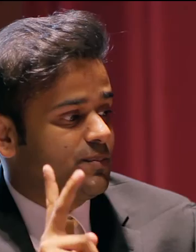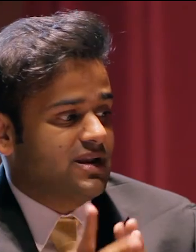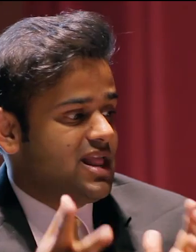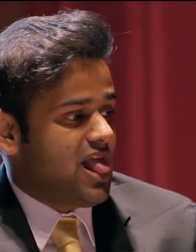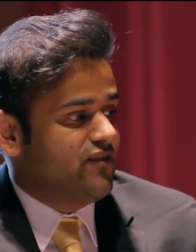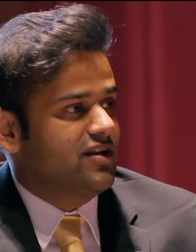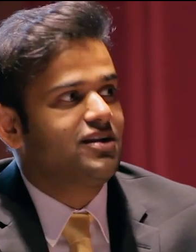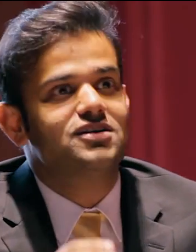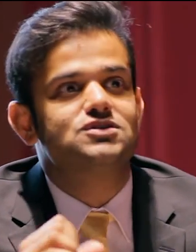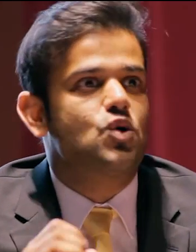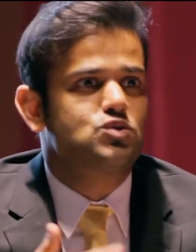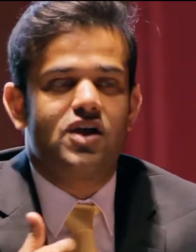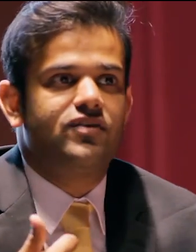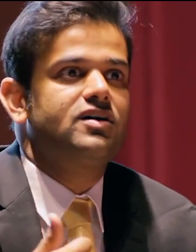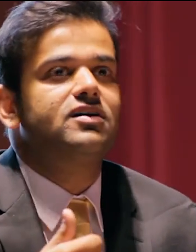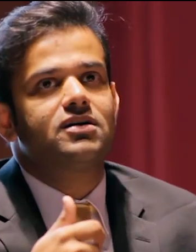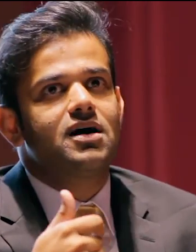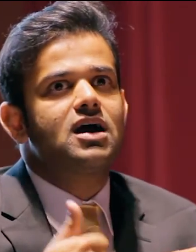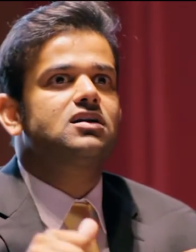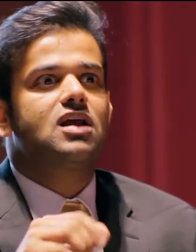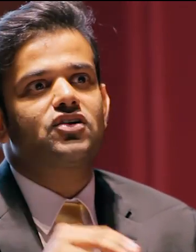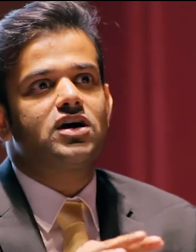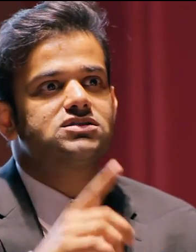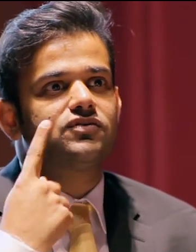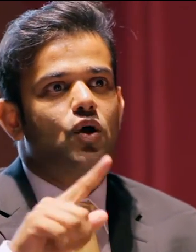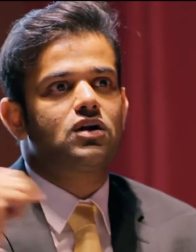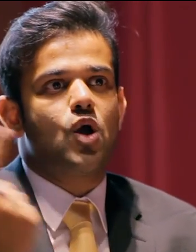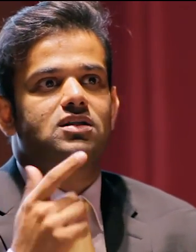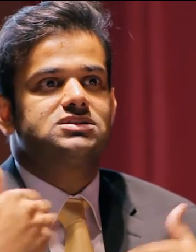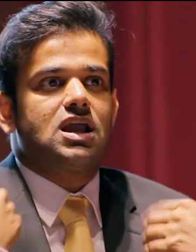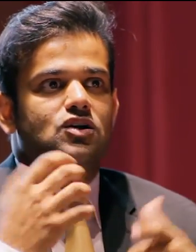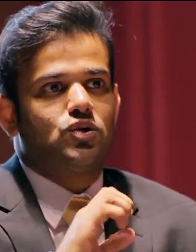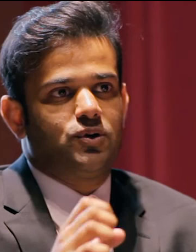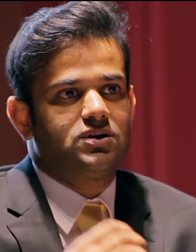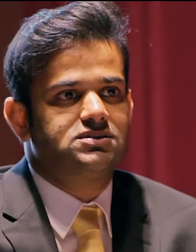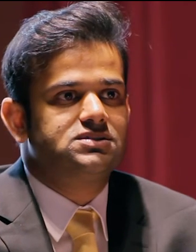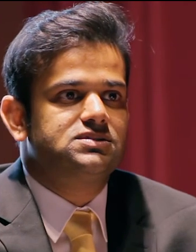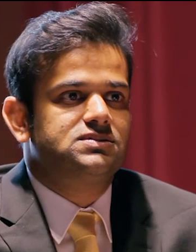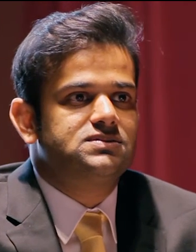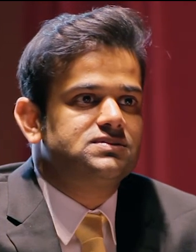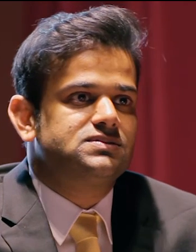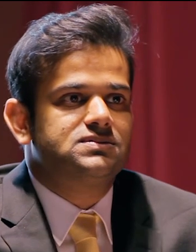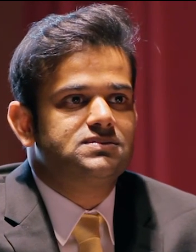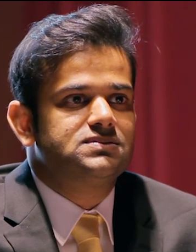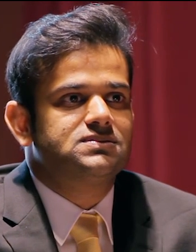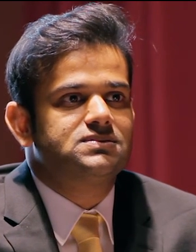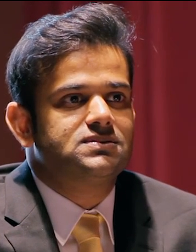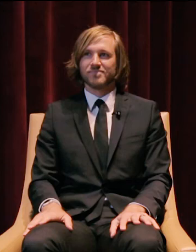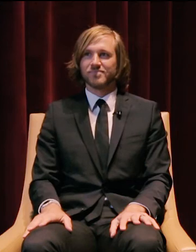So we only have about 2 minutes left. Yes. So do you have any pieces of advice for all young